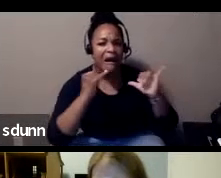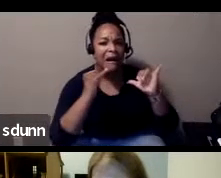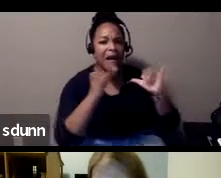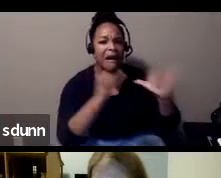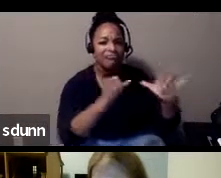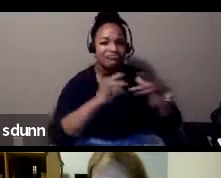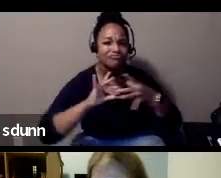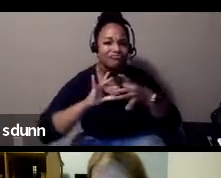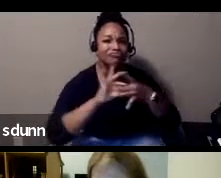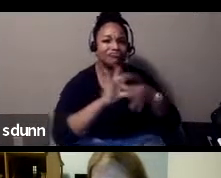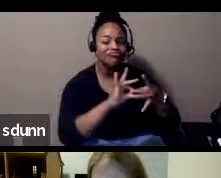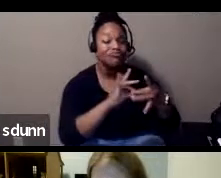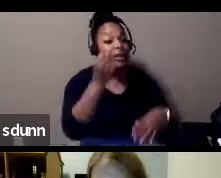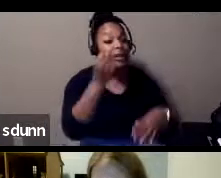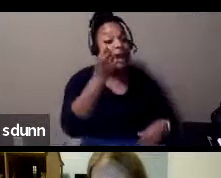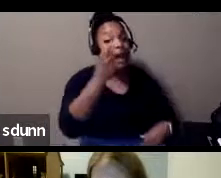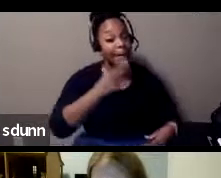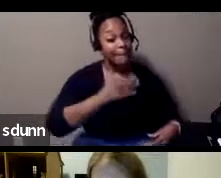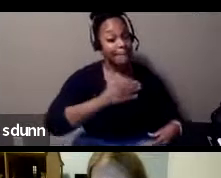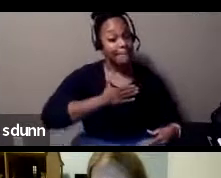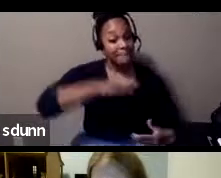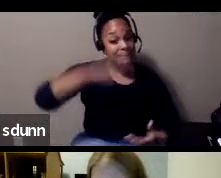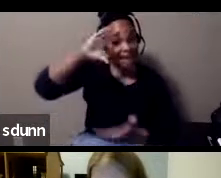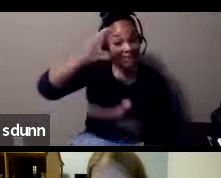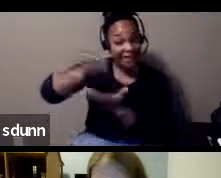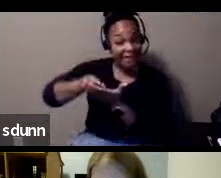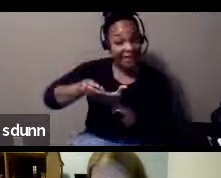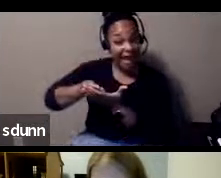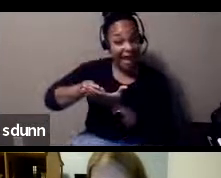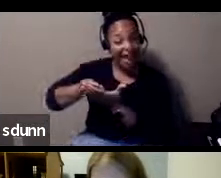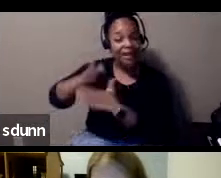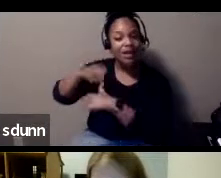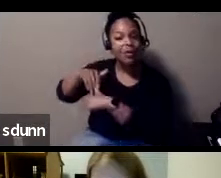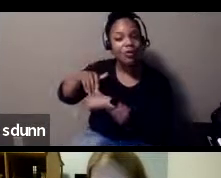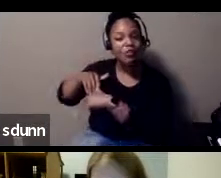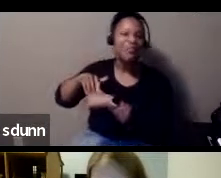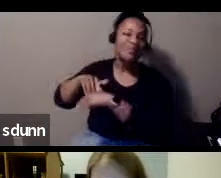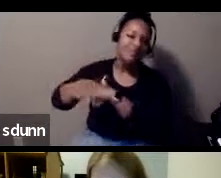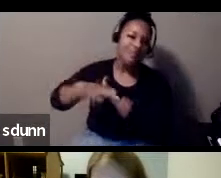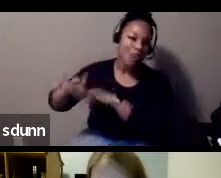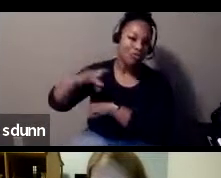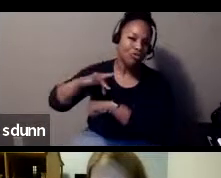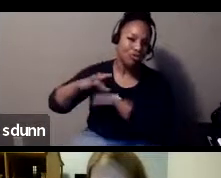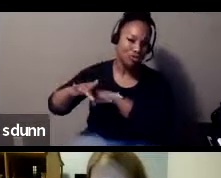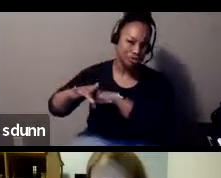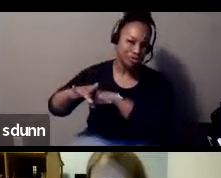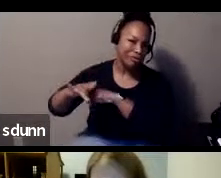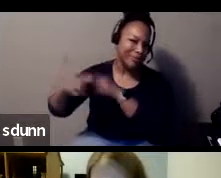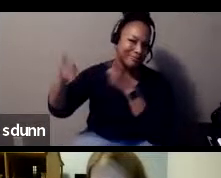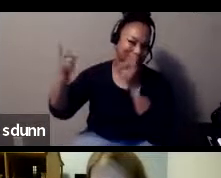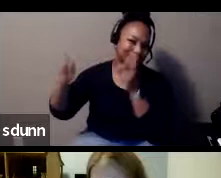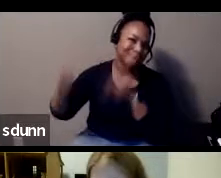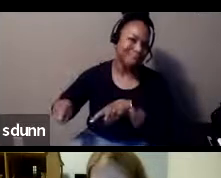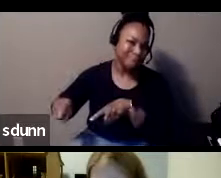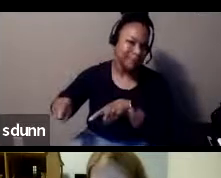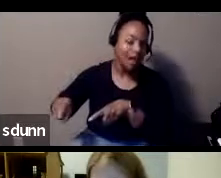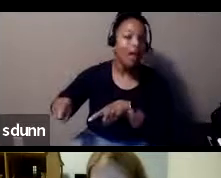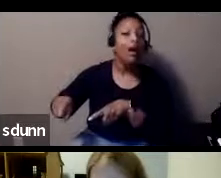my son was born premature, and I found out he